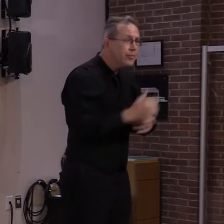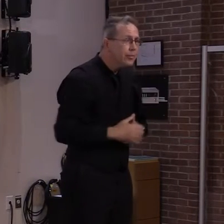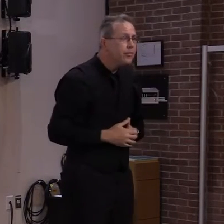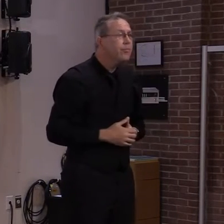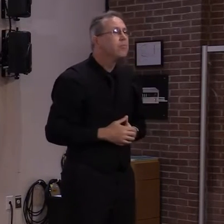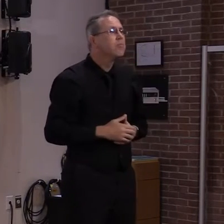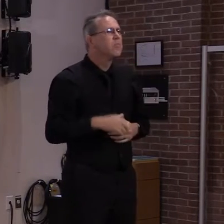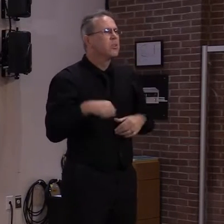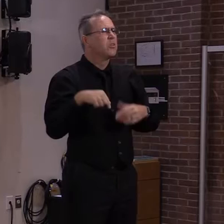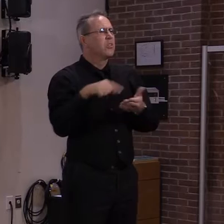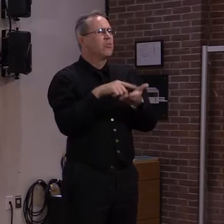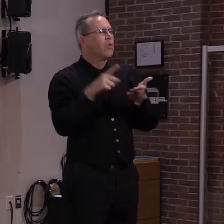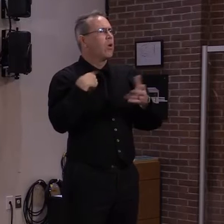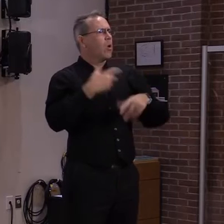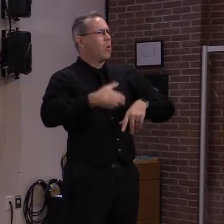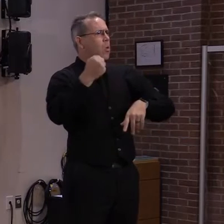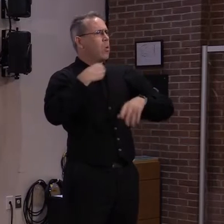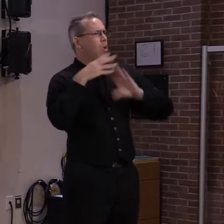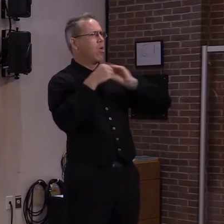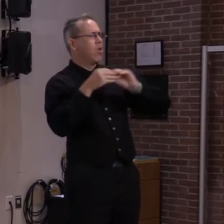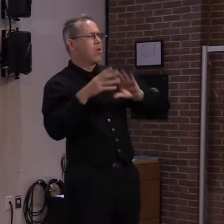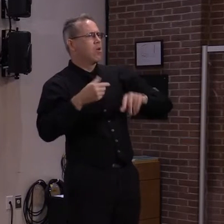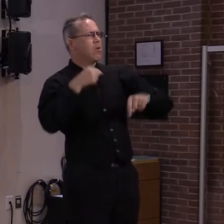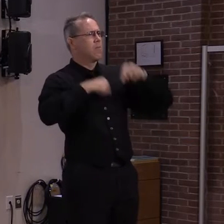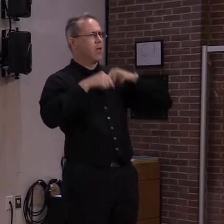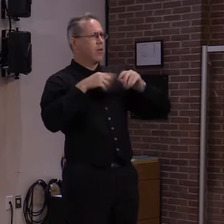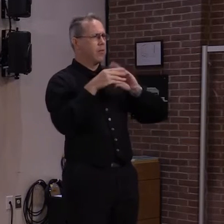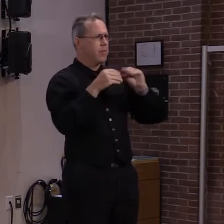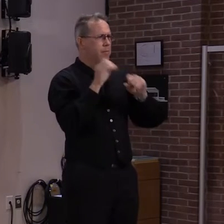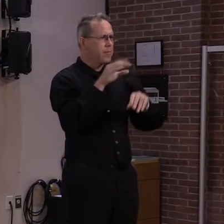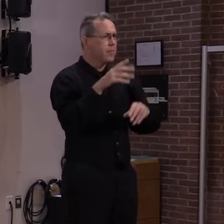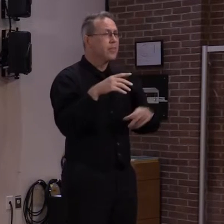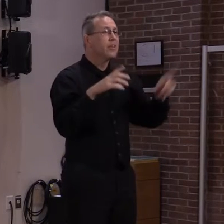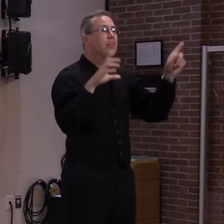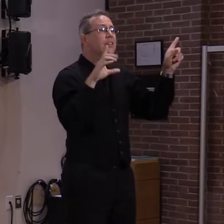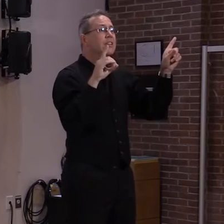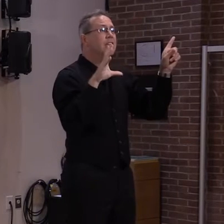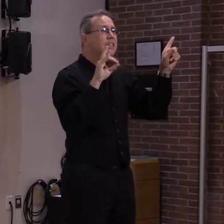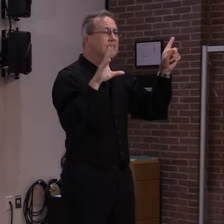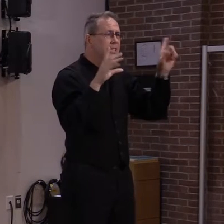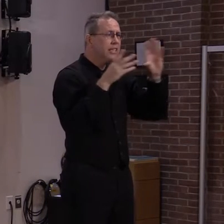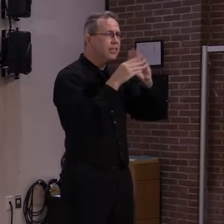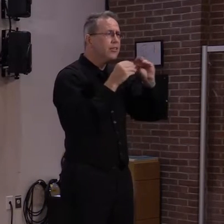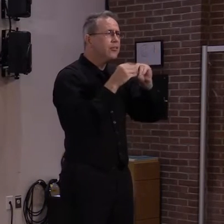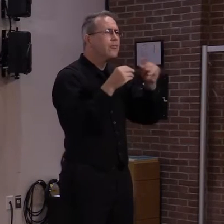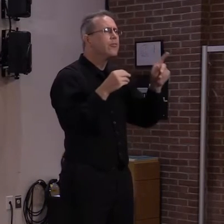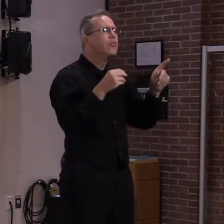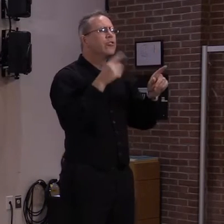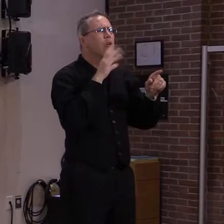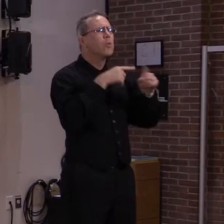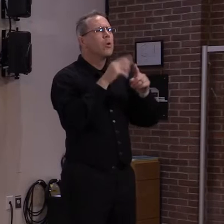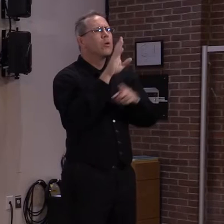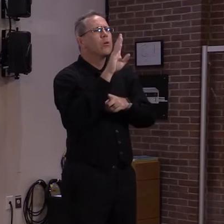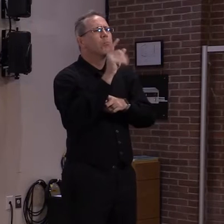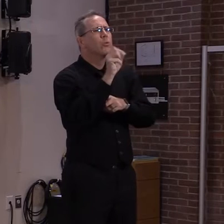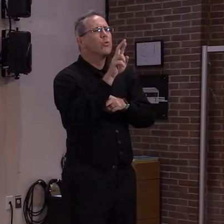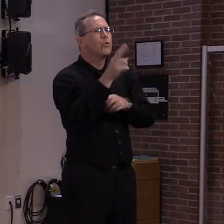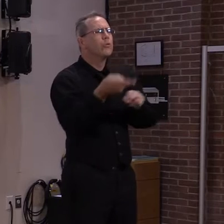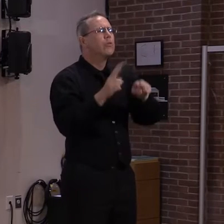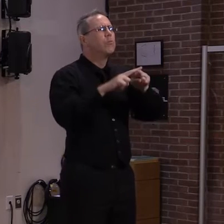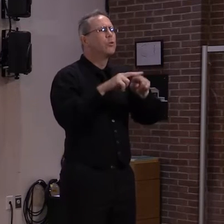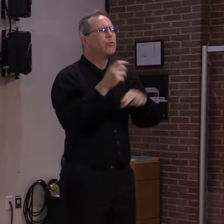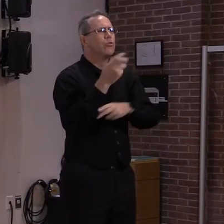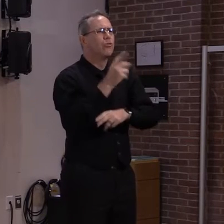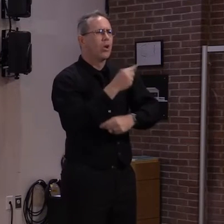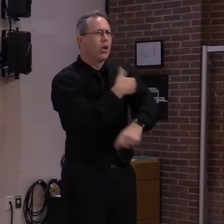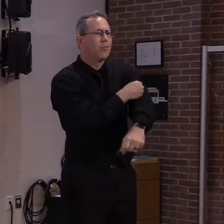mention the recent guidance from the CDC regarding booster shots for individuals individuals whose immune systems are